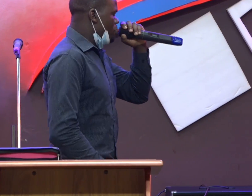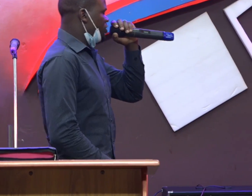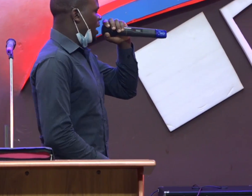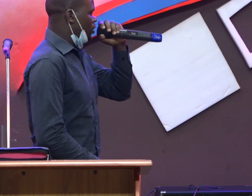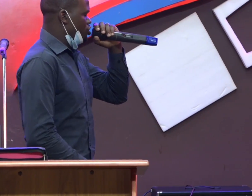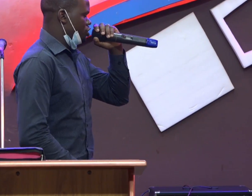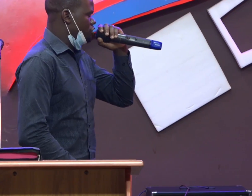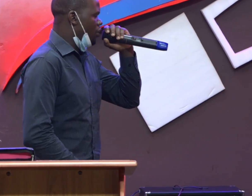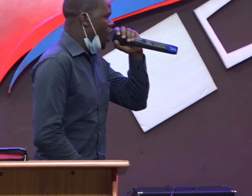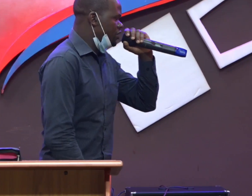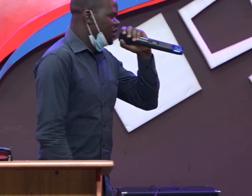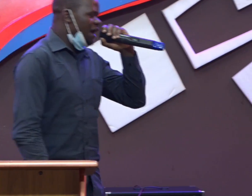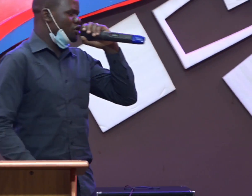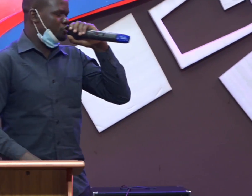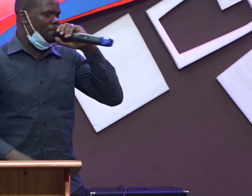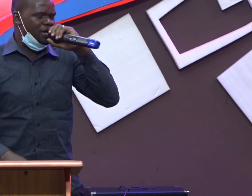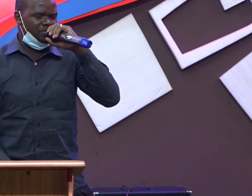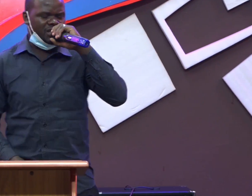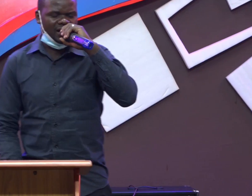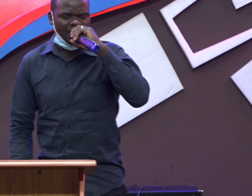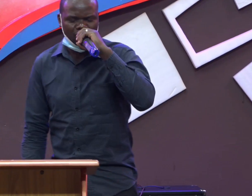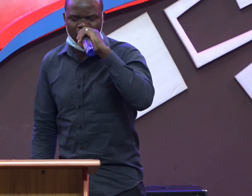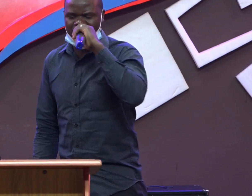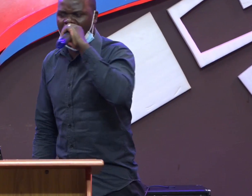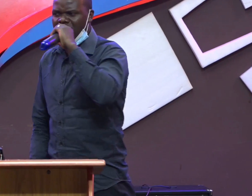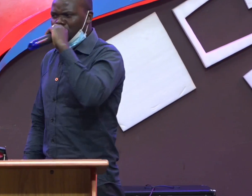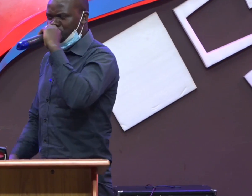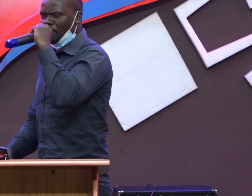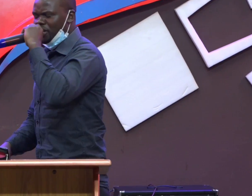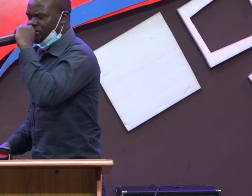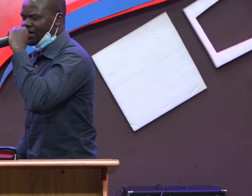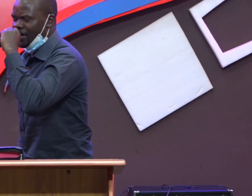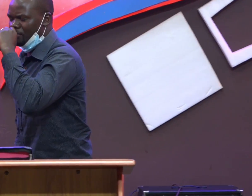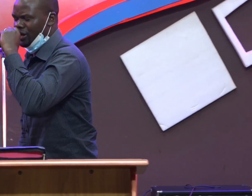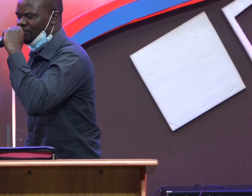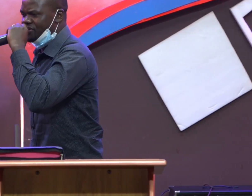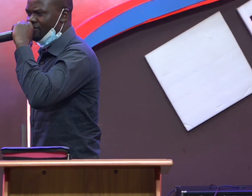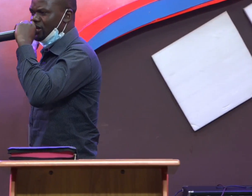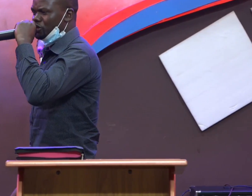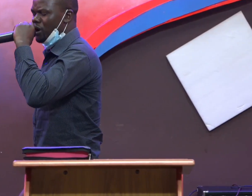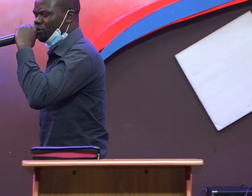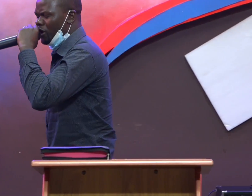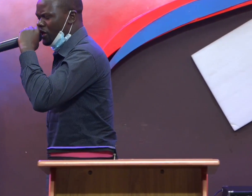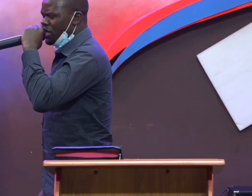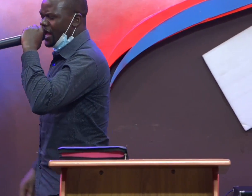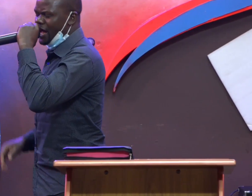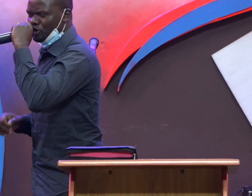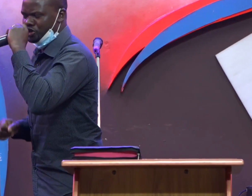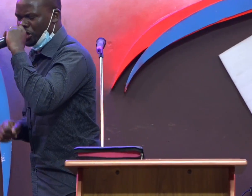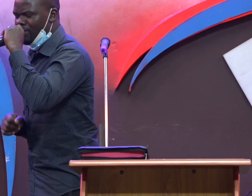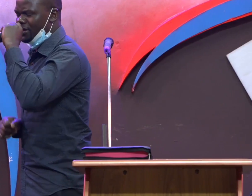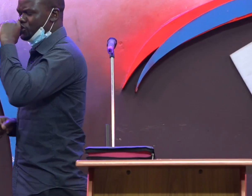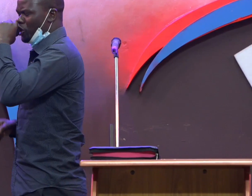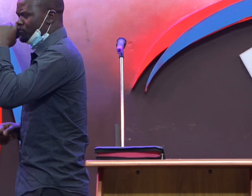word, to be established in your way, that we stop being staggering Christians, we stop being staggering believers, Heavenly King of Glory, that